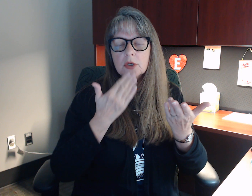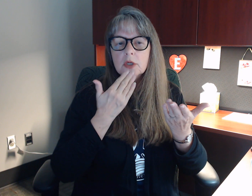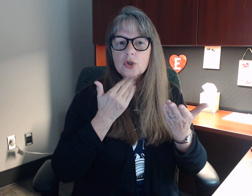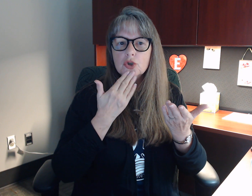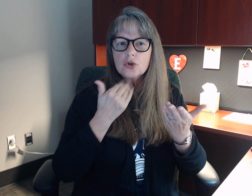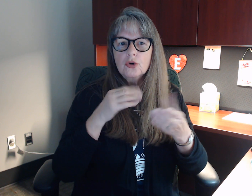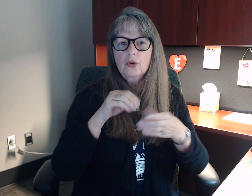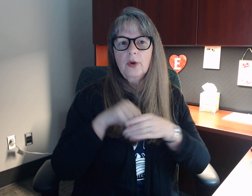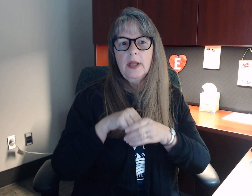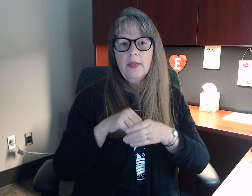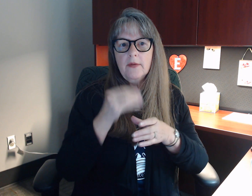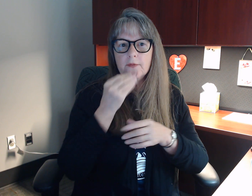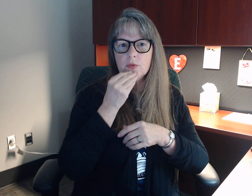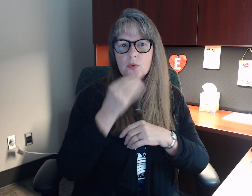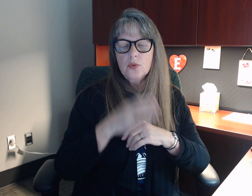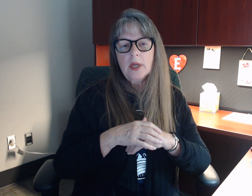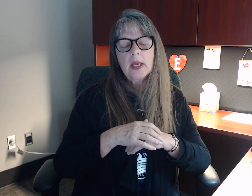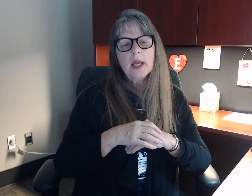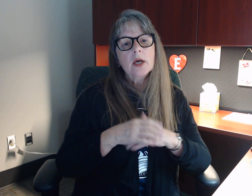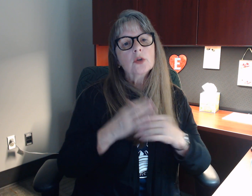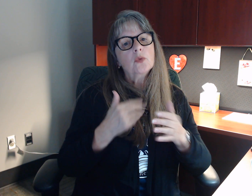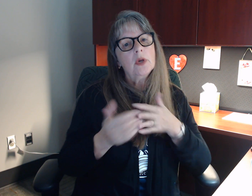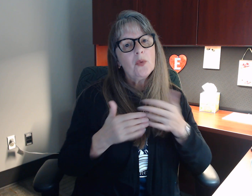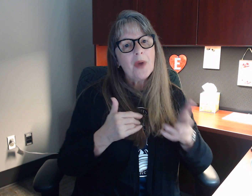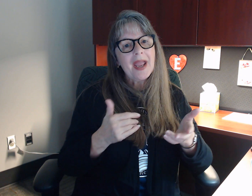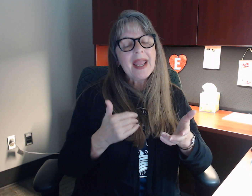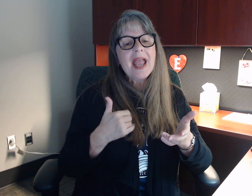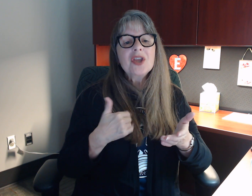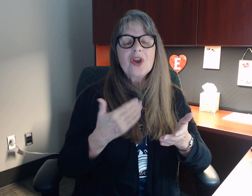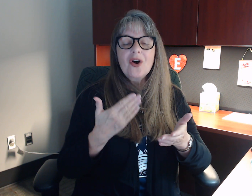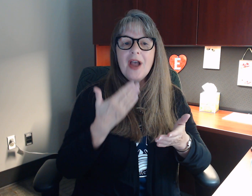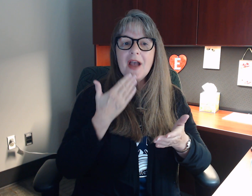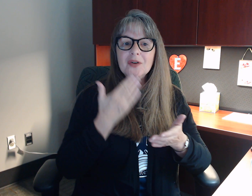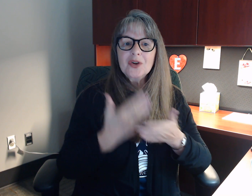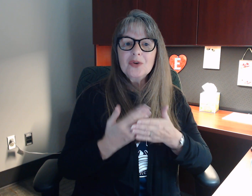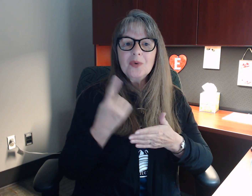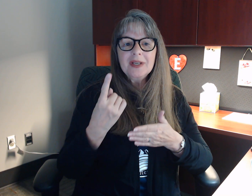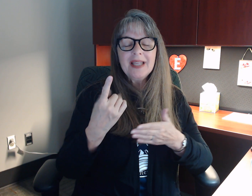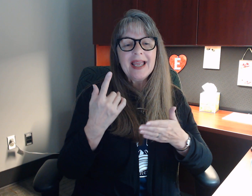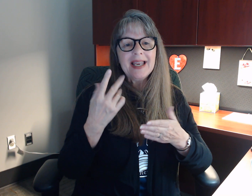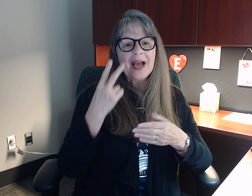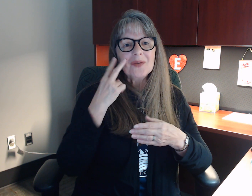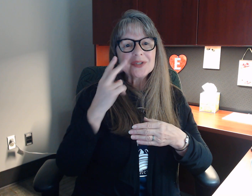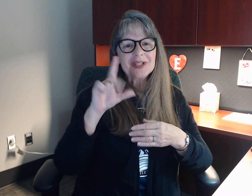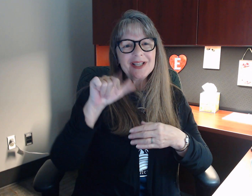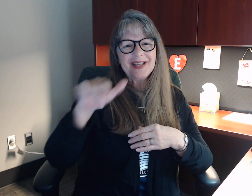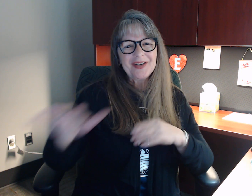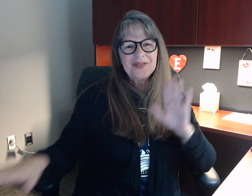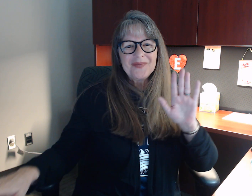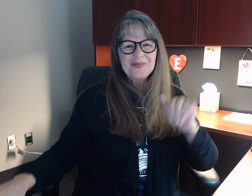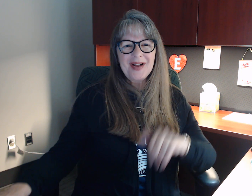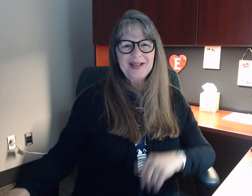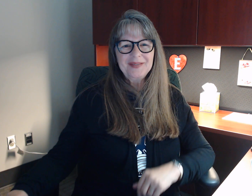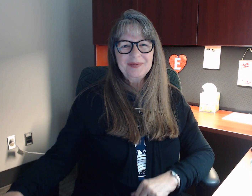sugar in the food. So anyway, y'all have a good one, and I will see you later. Bye.